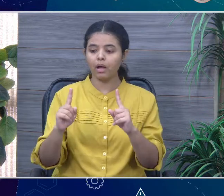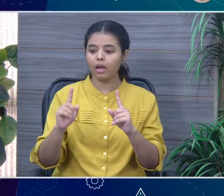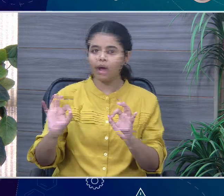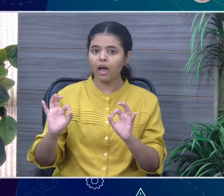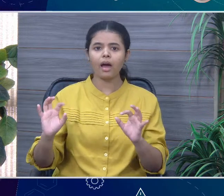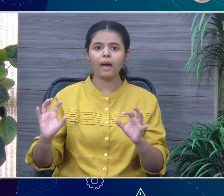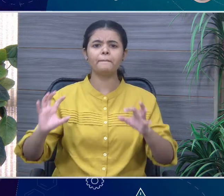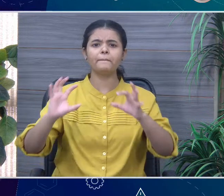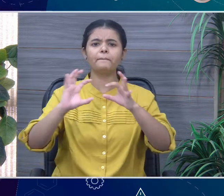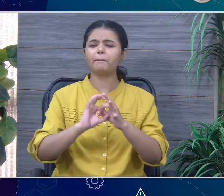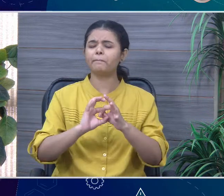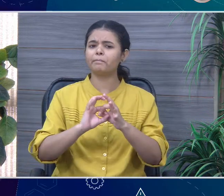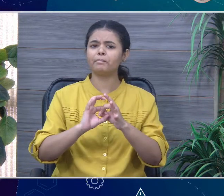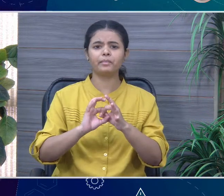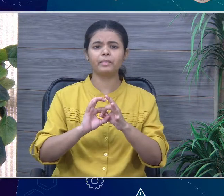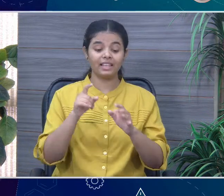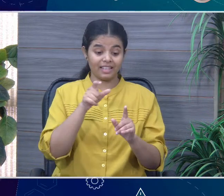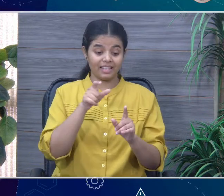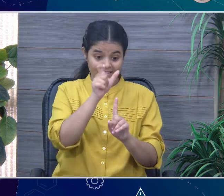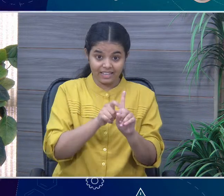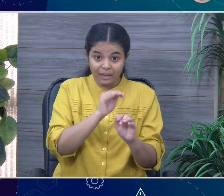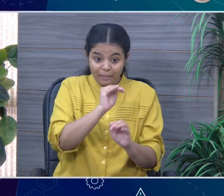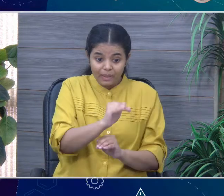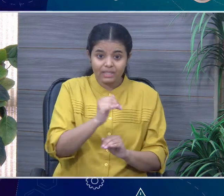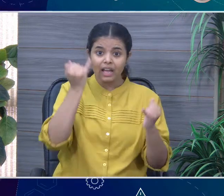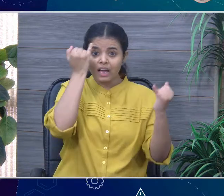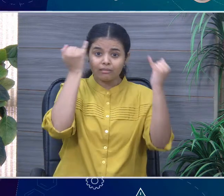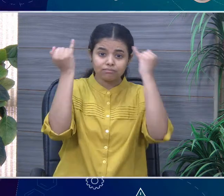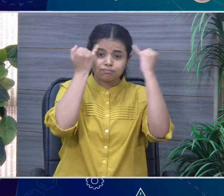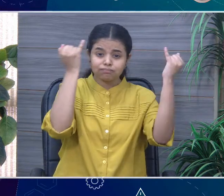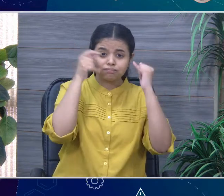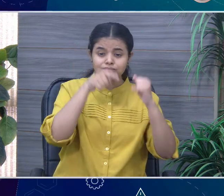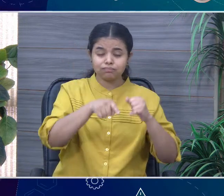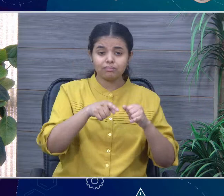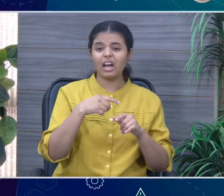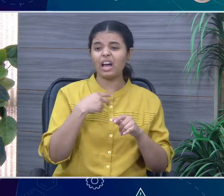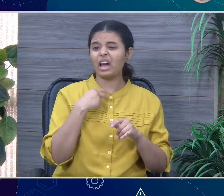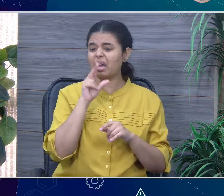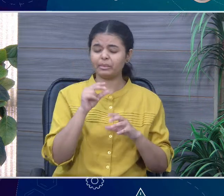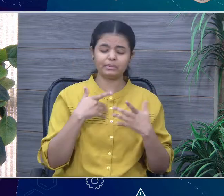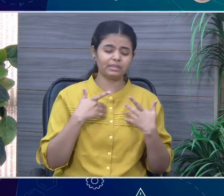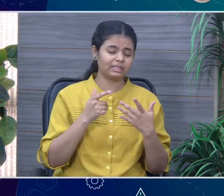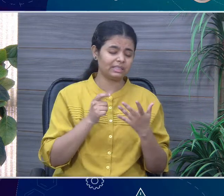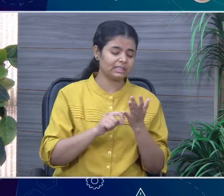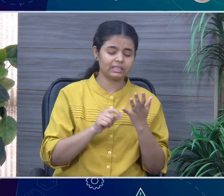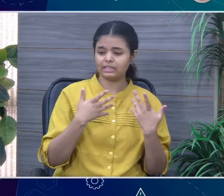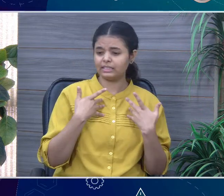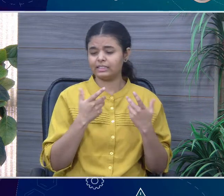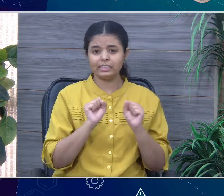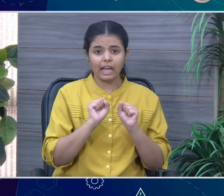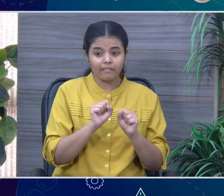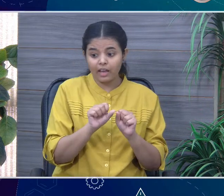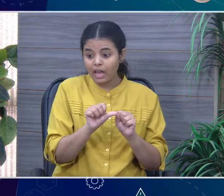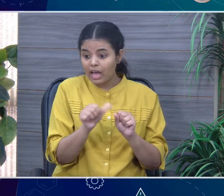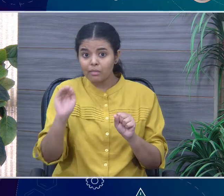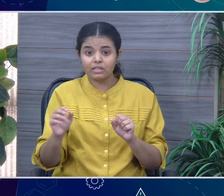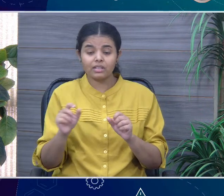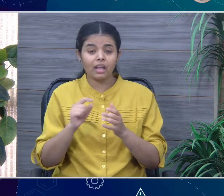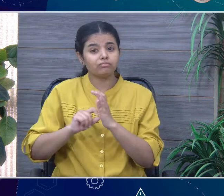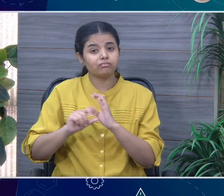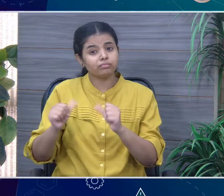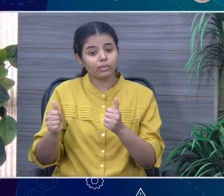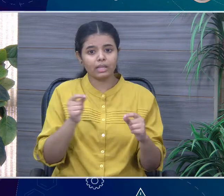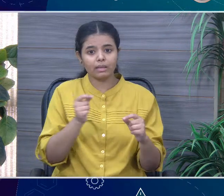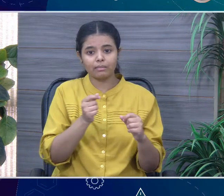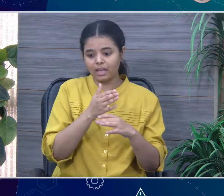The child who is bubbling with ideas will have somebody to share his or her ideas, because the parents might not have time to